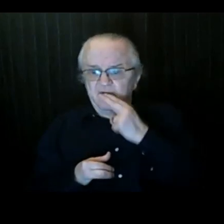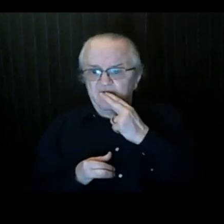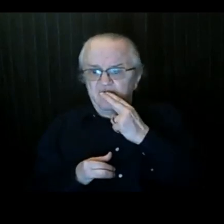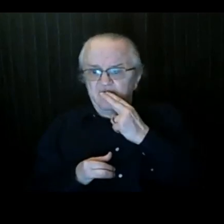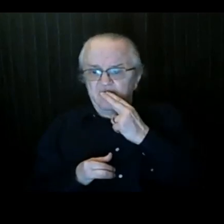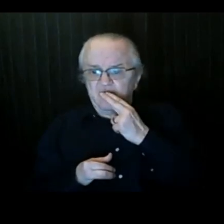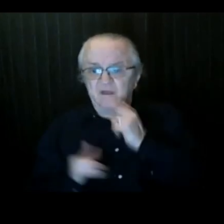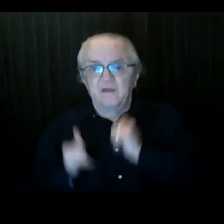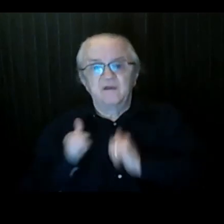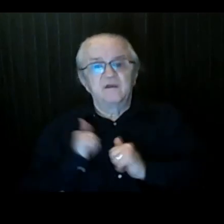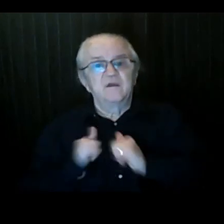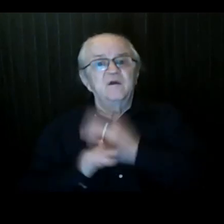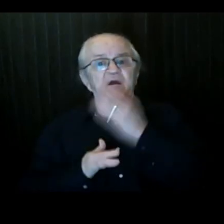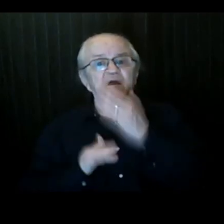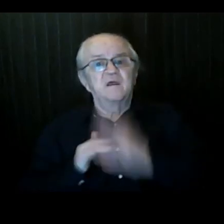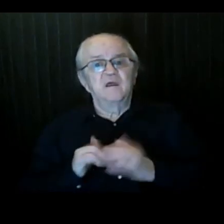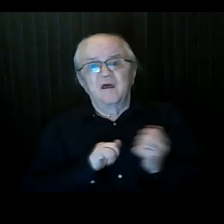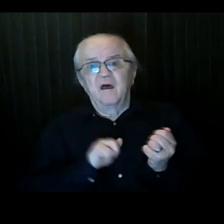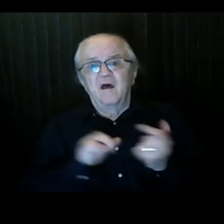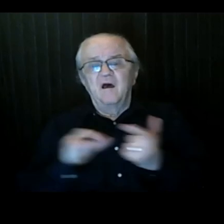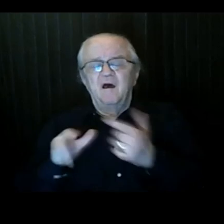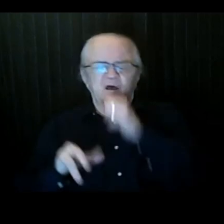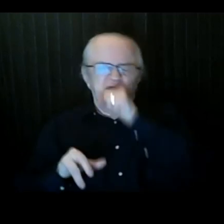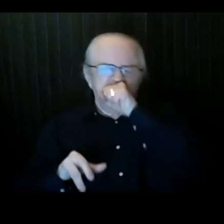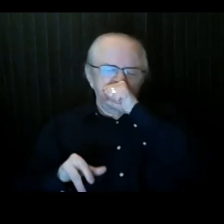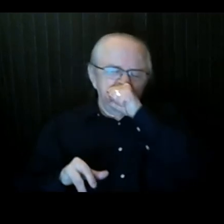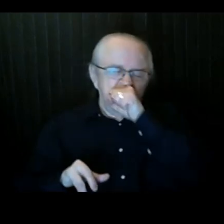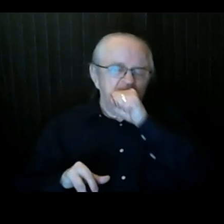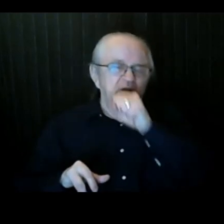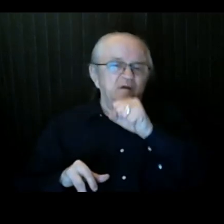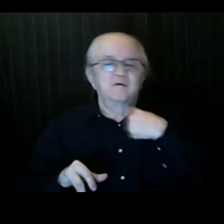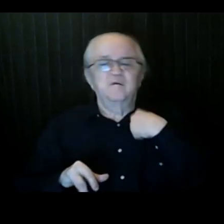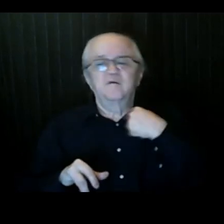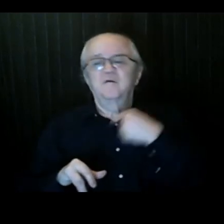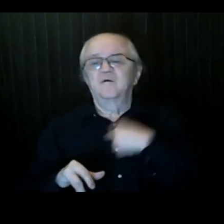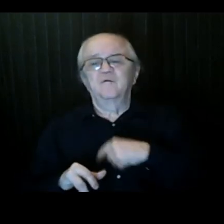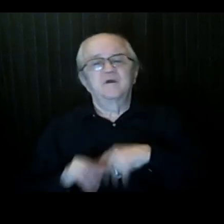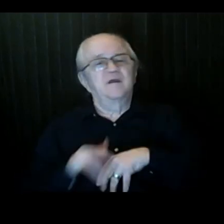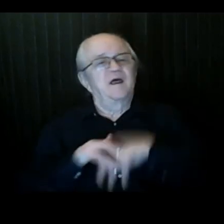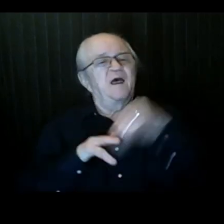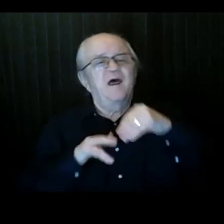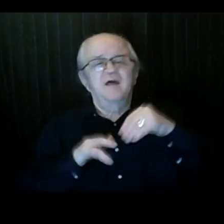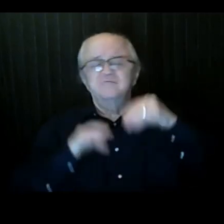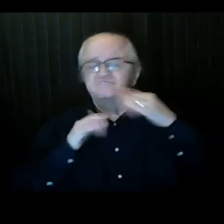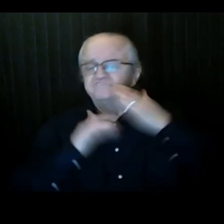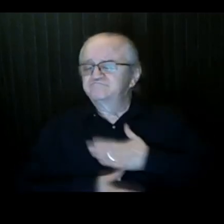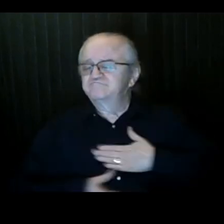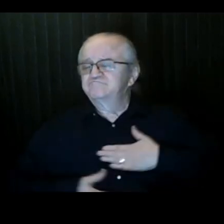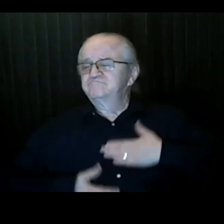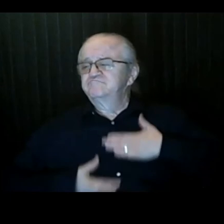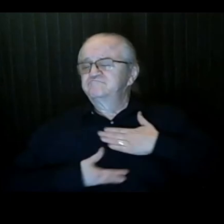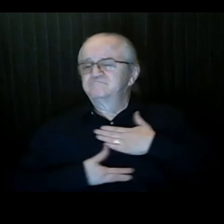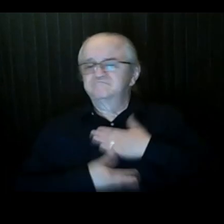The show ended and everybody loved it. We went out and we just had the best time that night. And it was so fun and